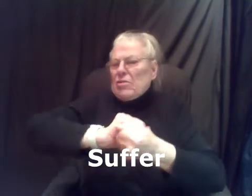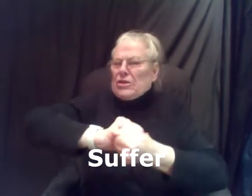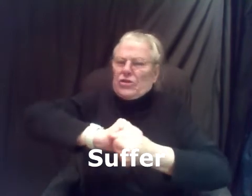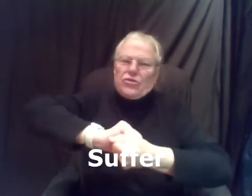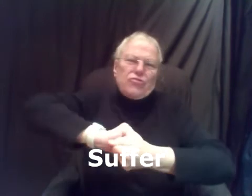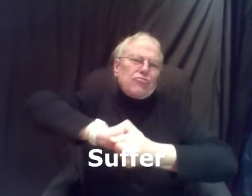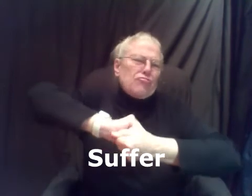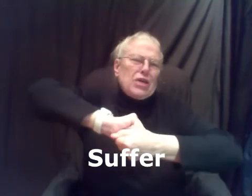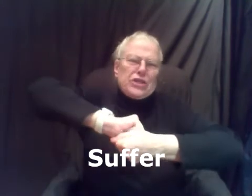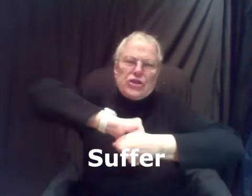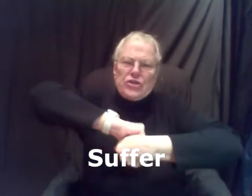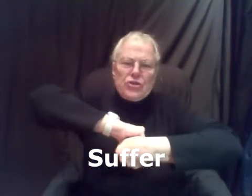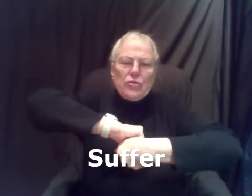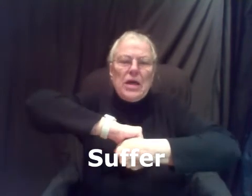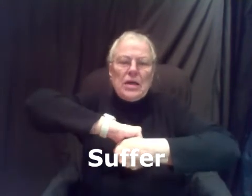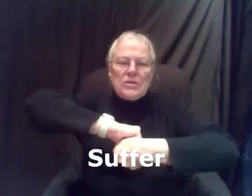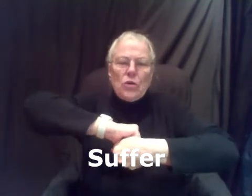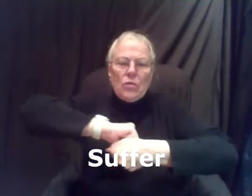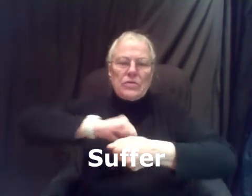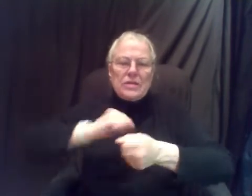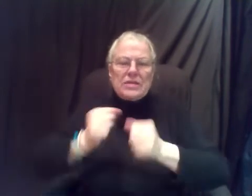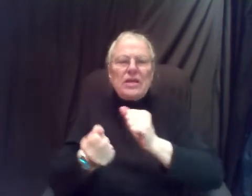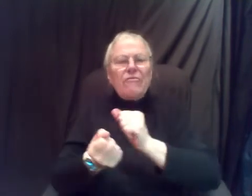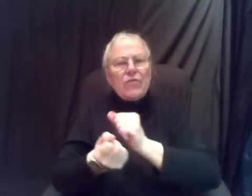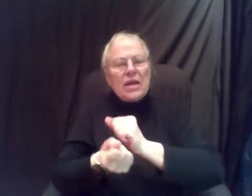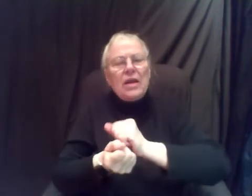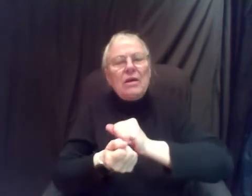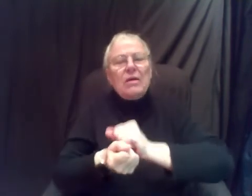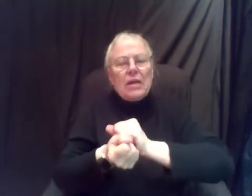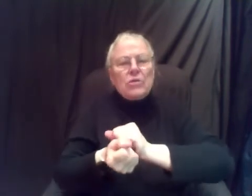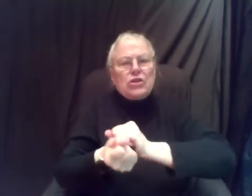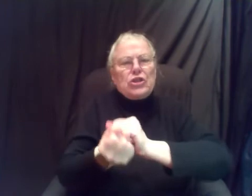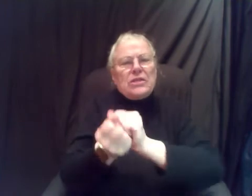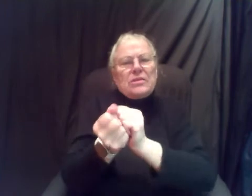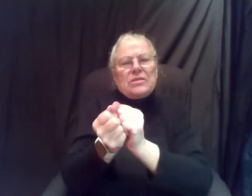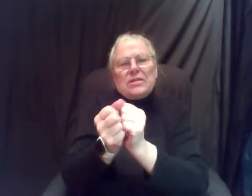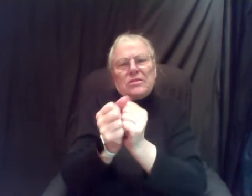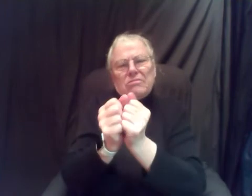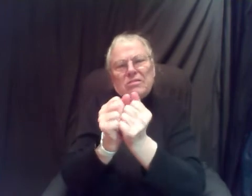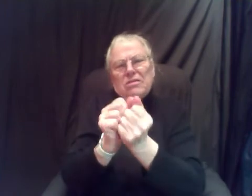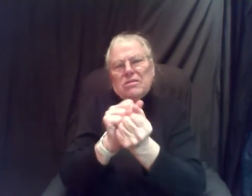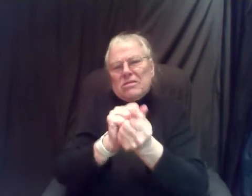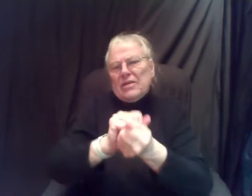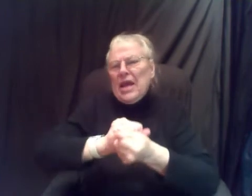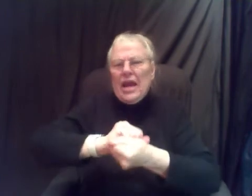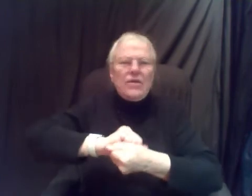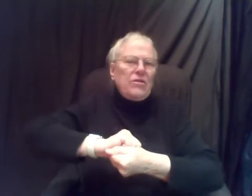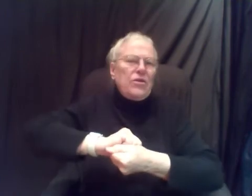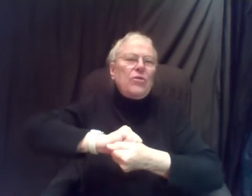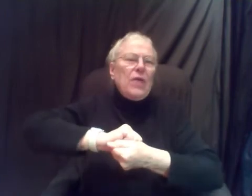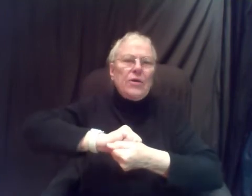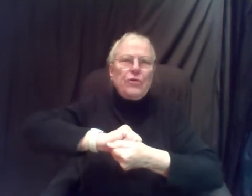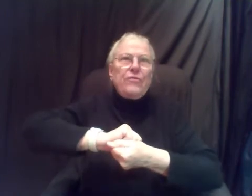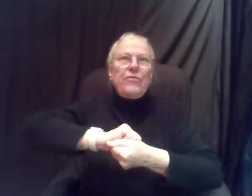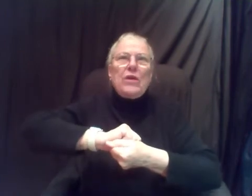just crushes you. So the suffering, like with Jesus, is oh, and you know how you feel